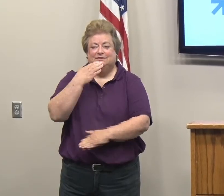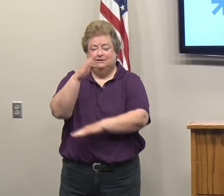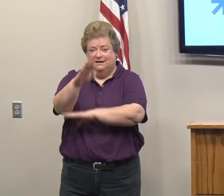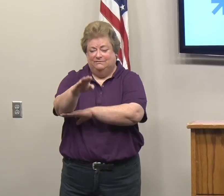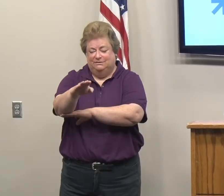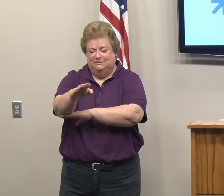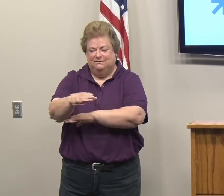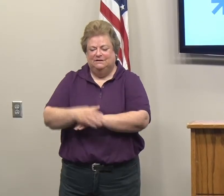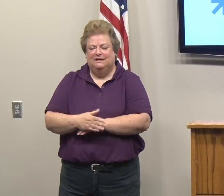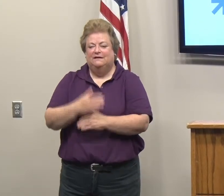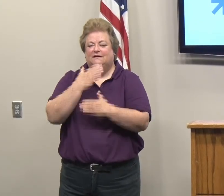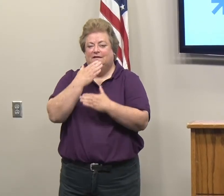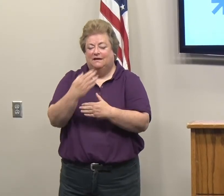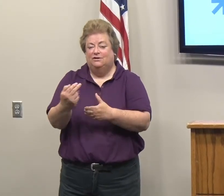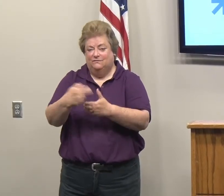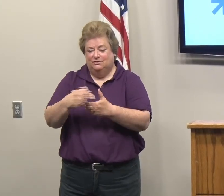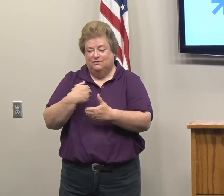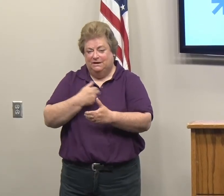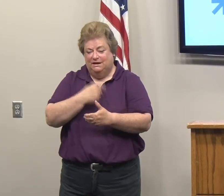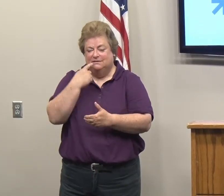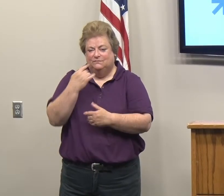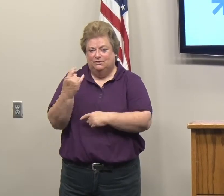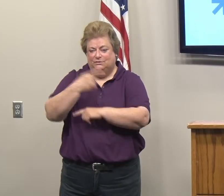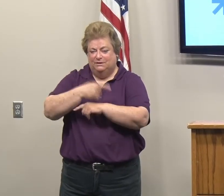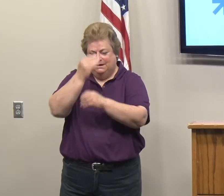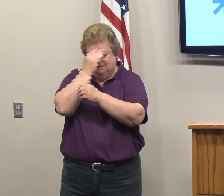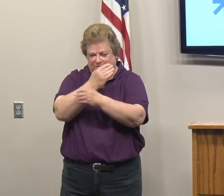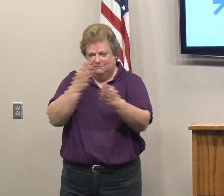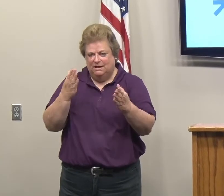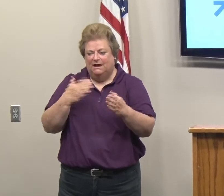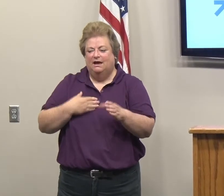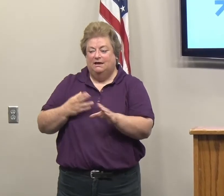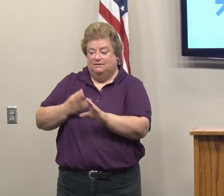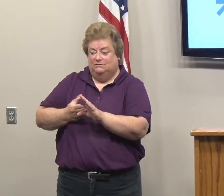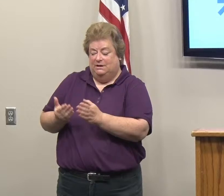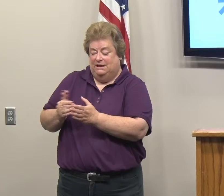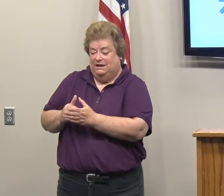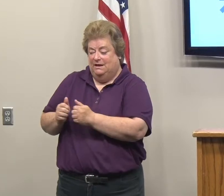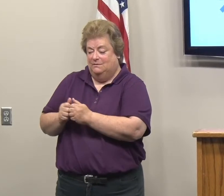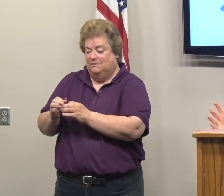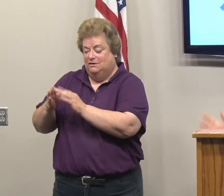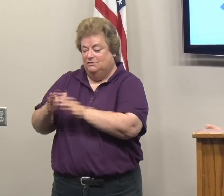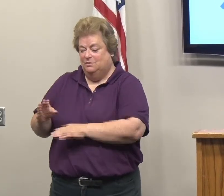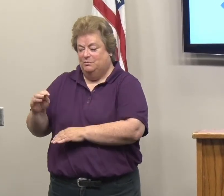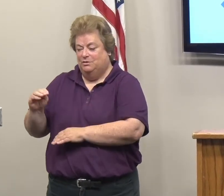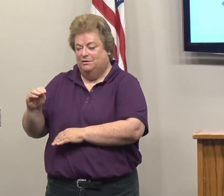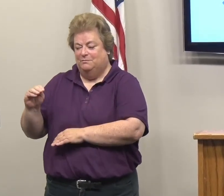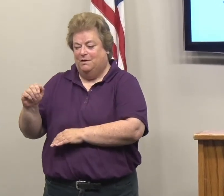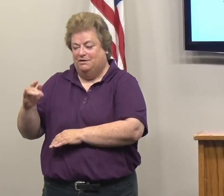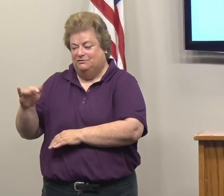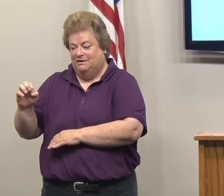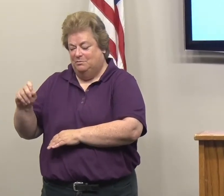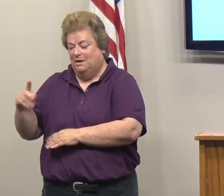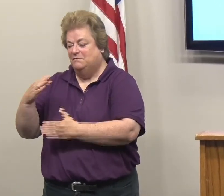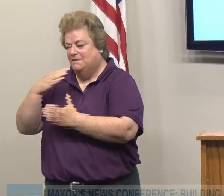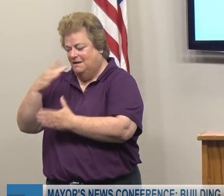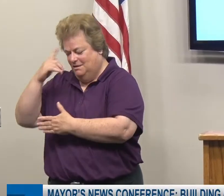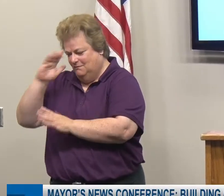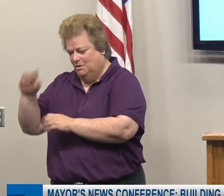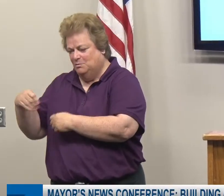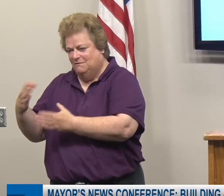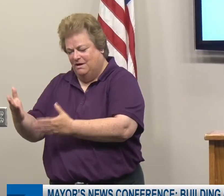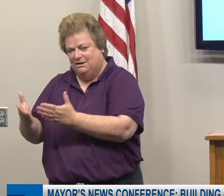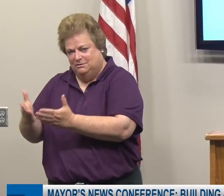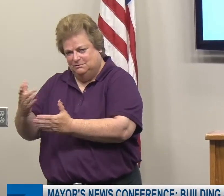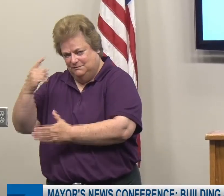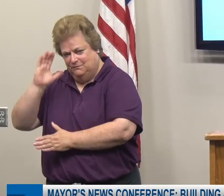Good afternoon, and thank you for joining us for today's briefing. I'm joined once again by interpreter Margie Prop, and thank you so much, Margie, for providing your